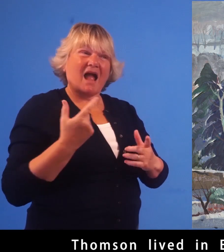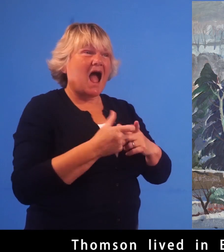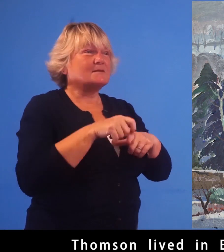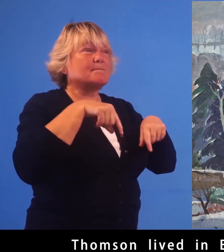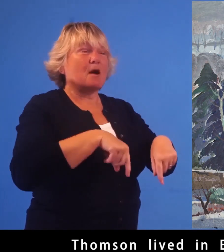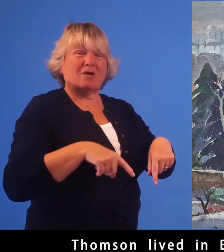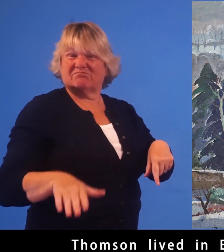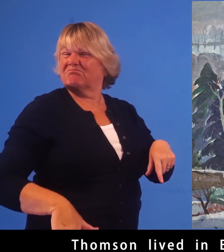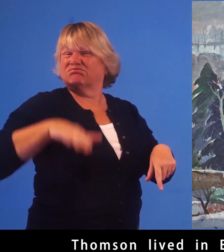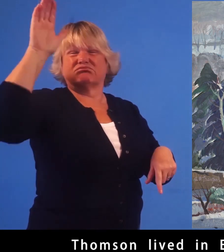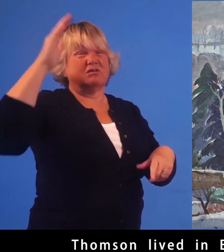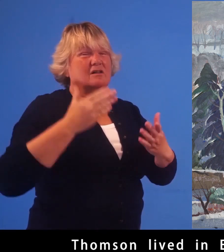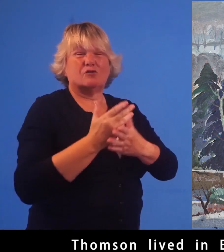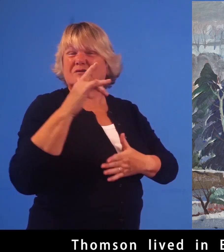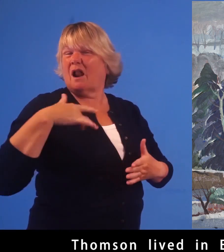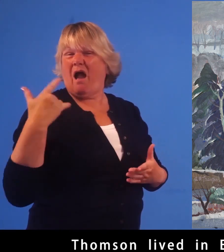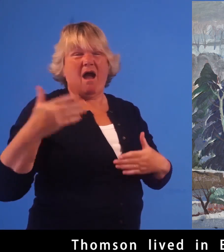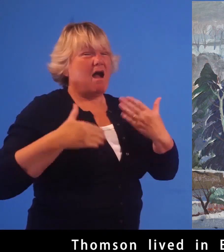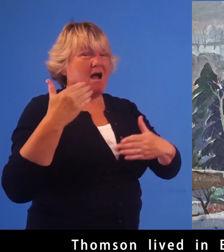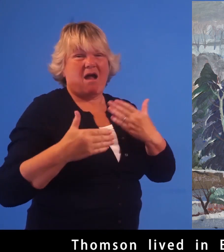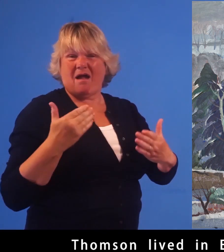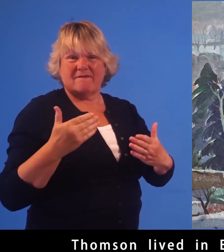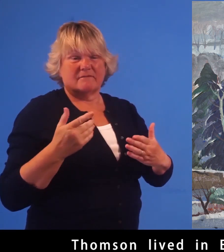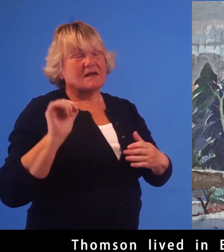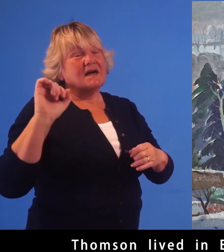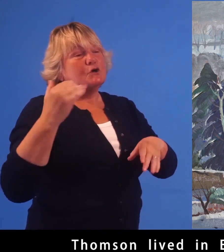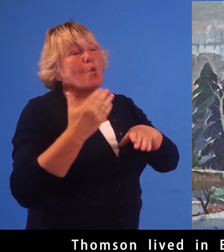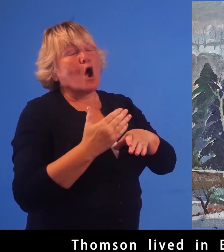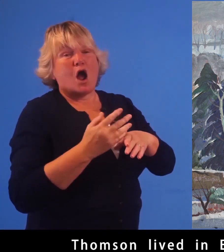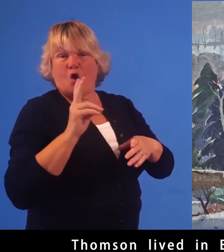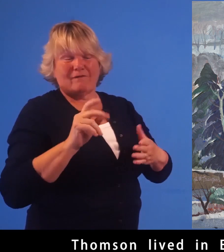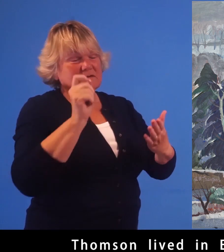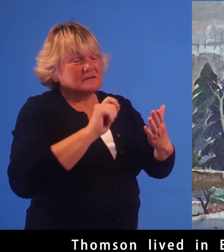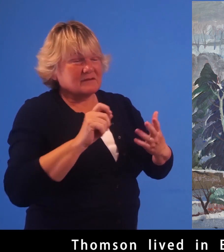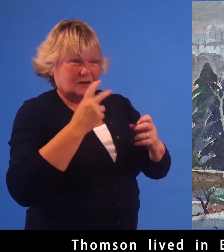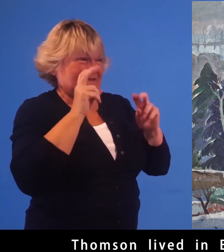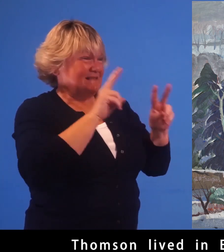Thomson lived in Edinburgh all his life and regularly portrayed the city in his work.